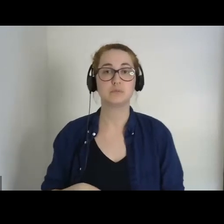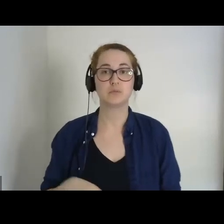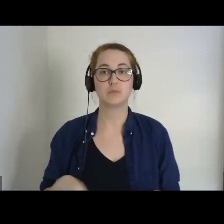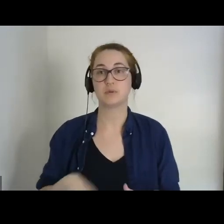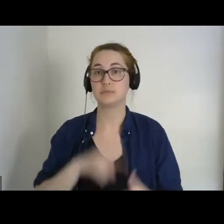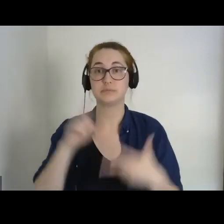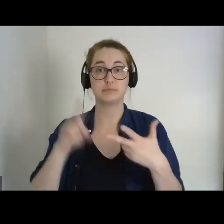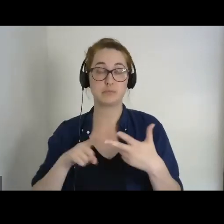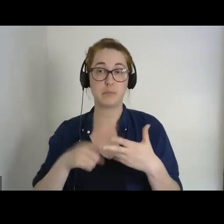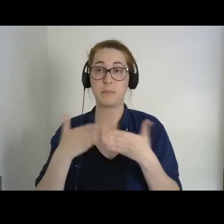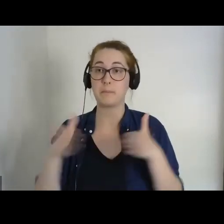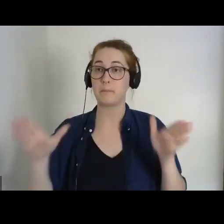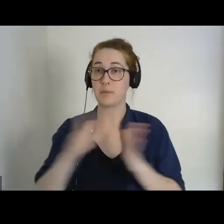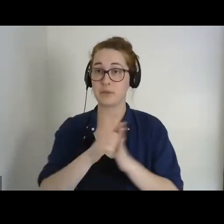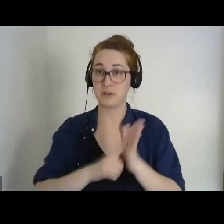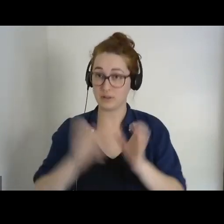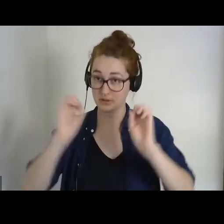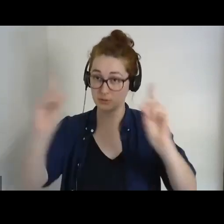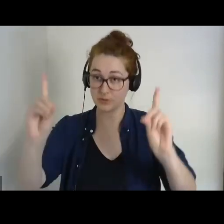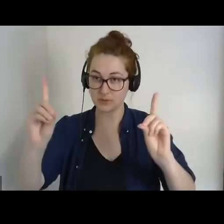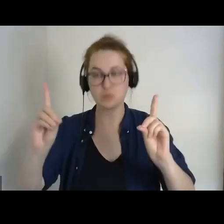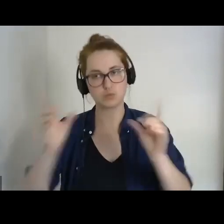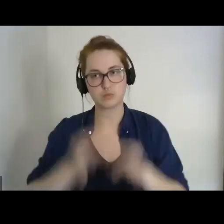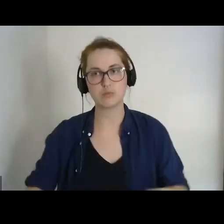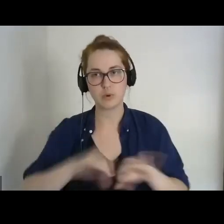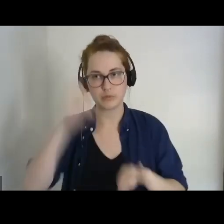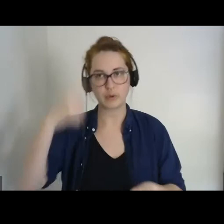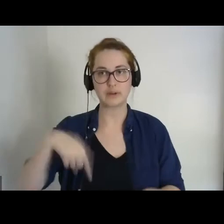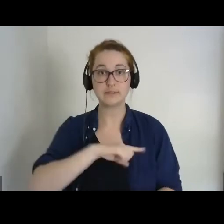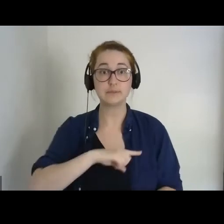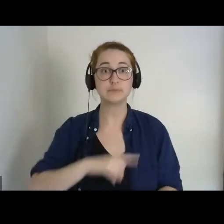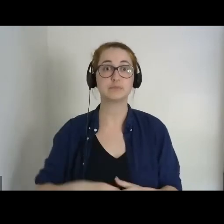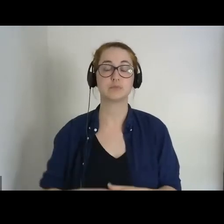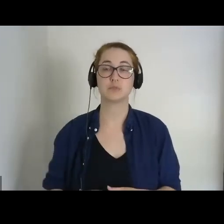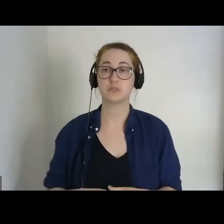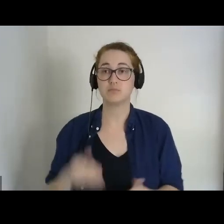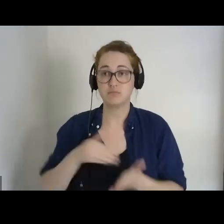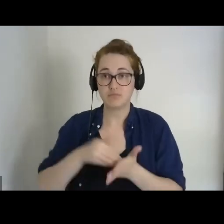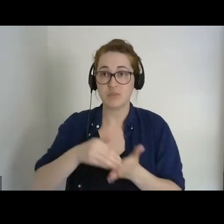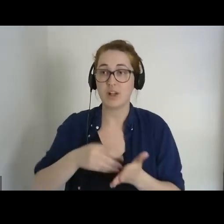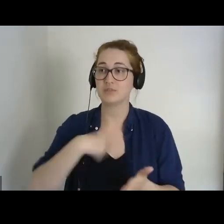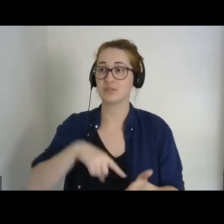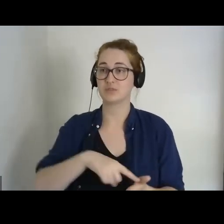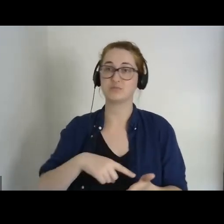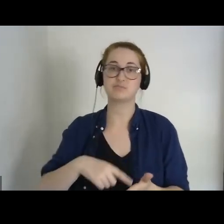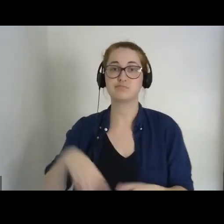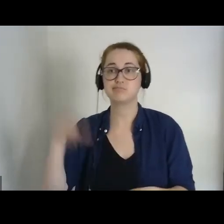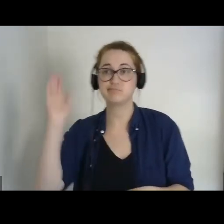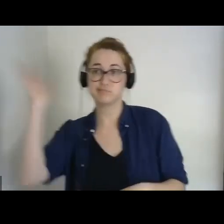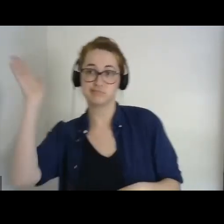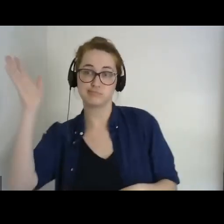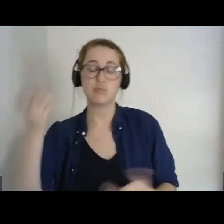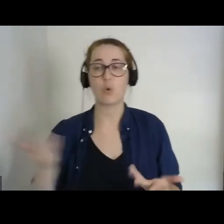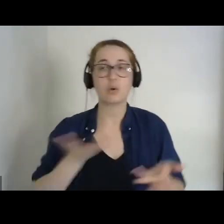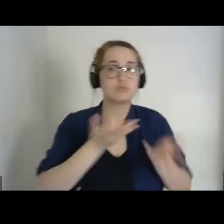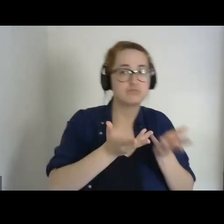part of the work that we do. We frequently go out into the community and talk to people with disabilities